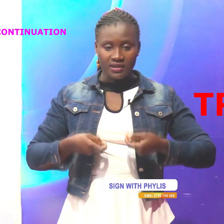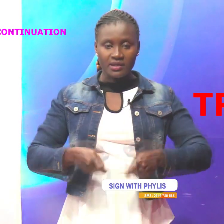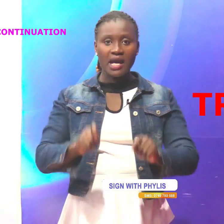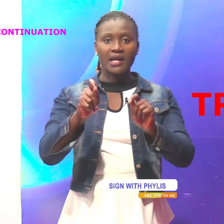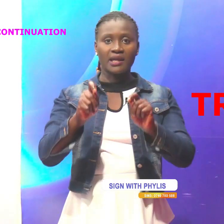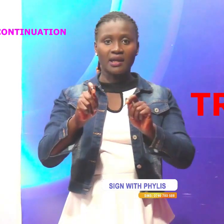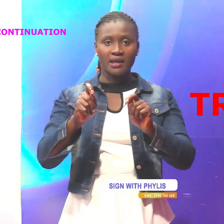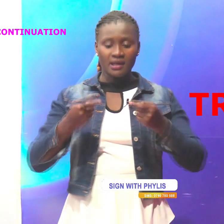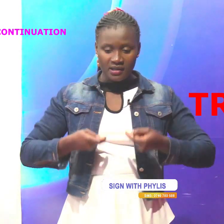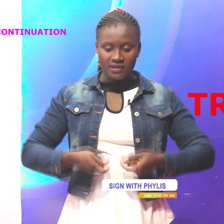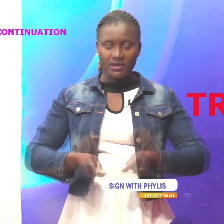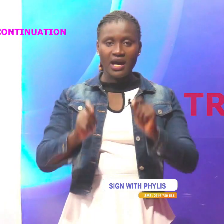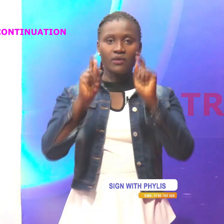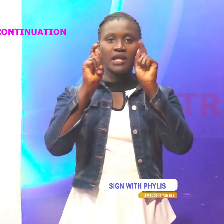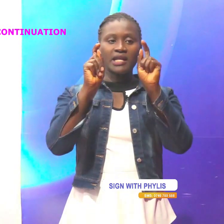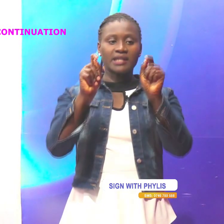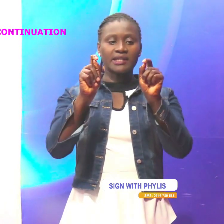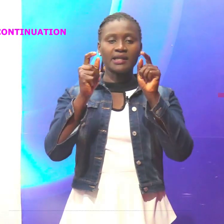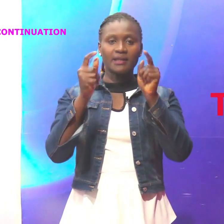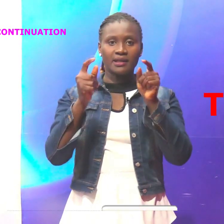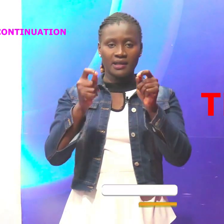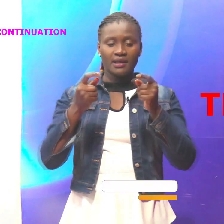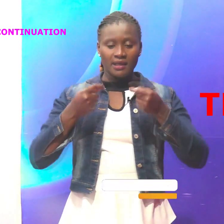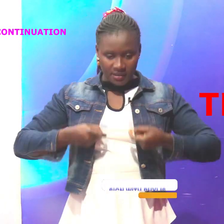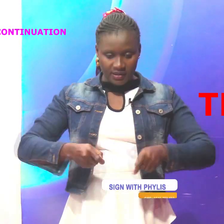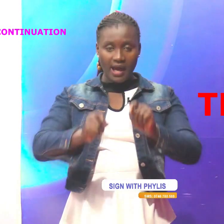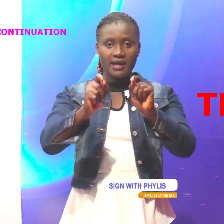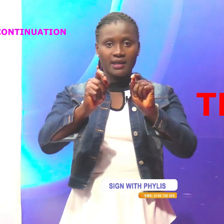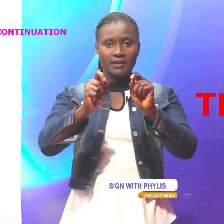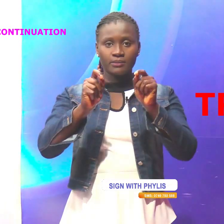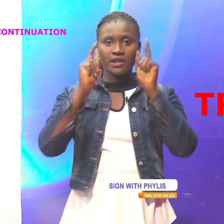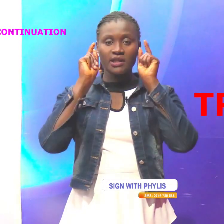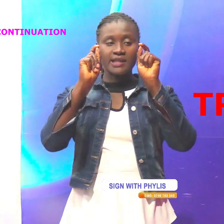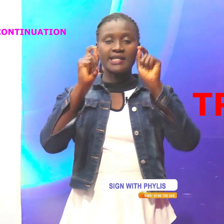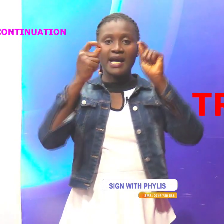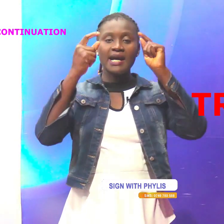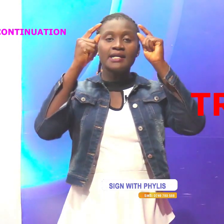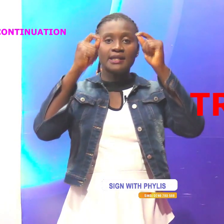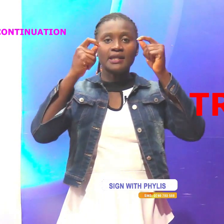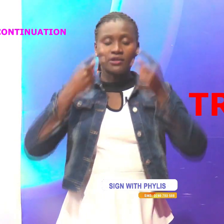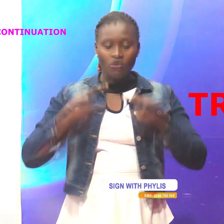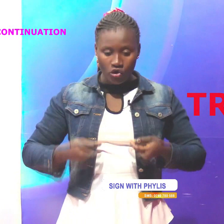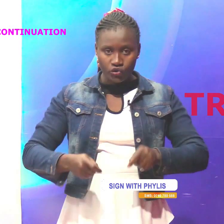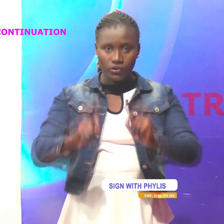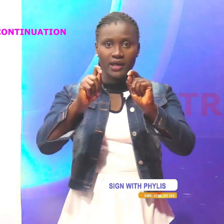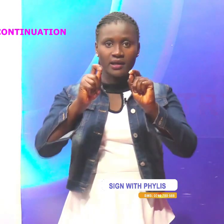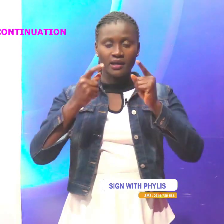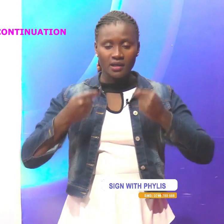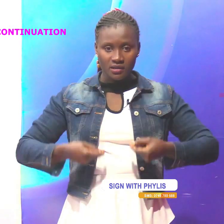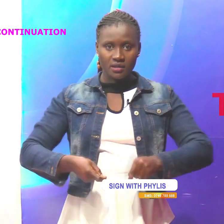Try. Try with the letter T. Try. This is letter T. So try. Try,